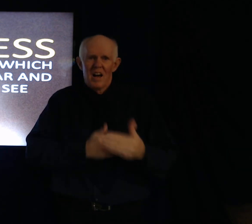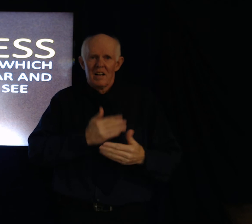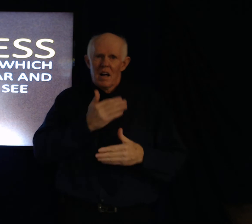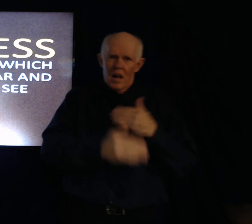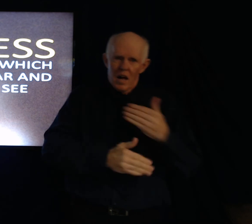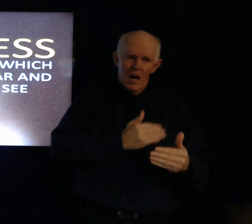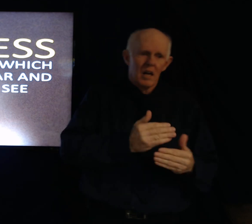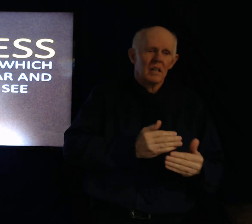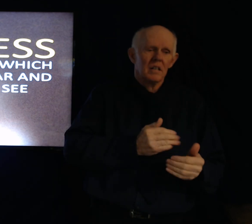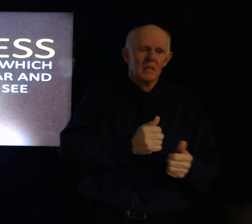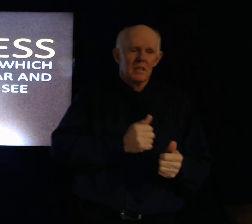kindness